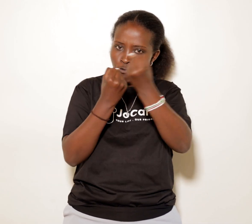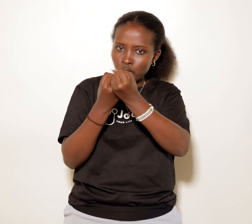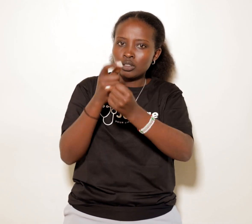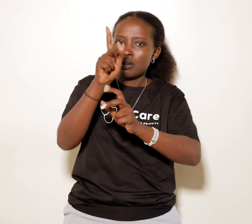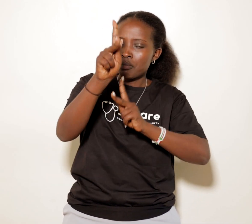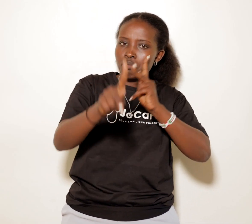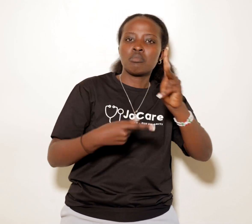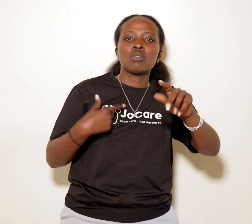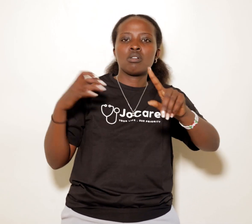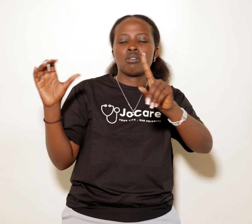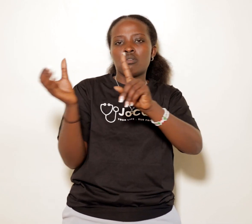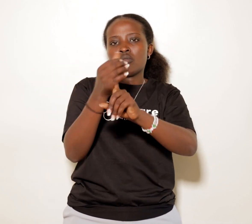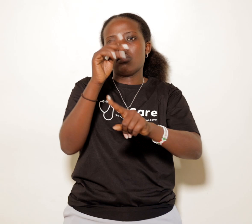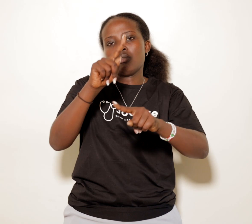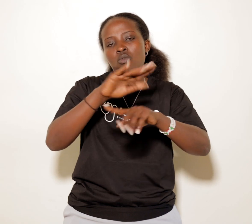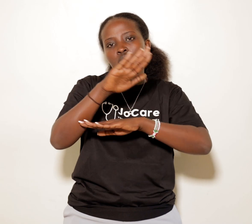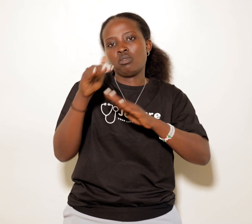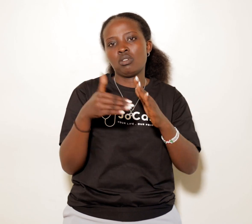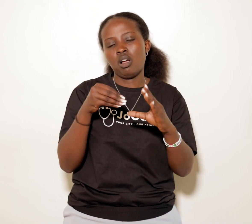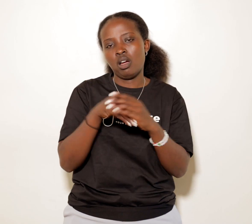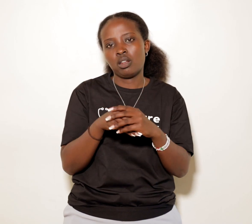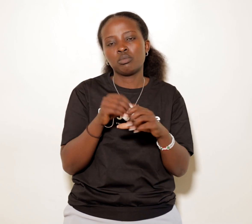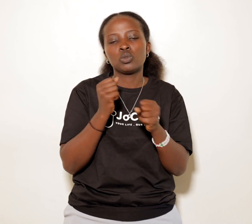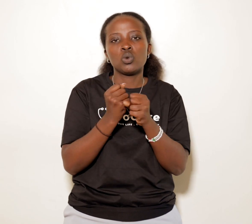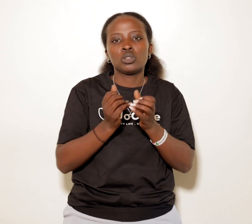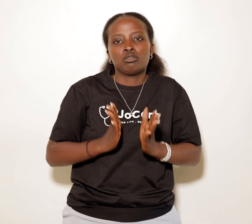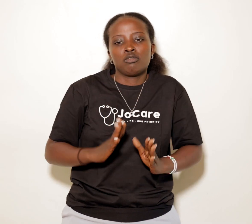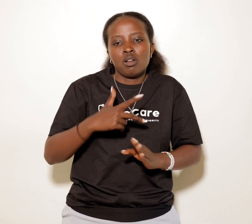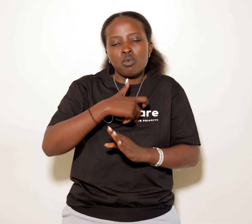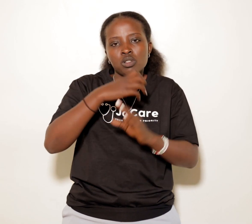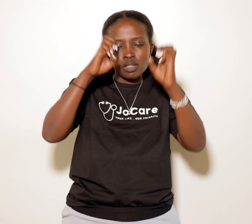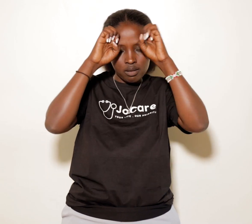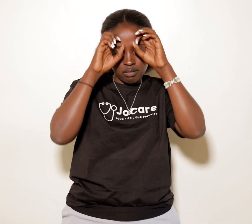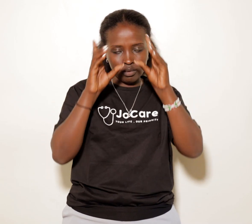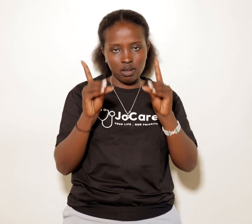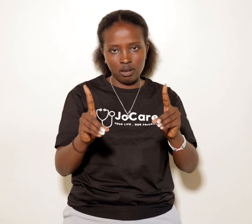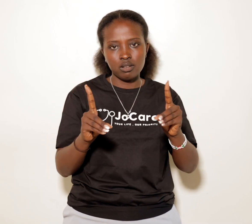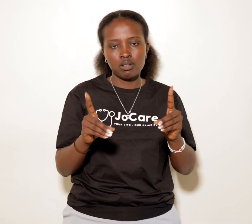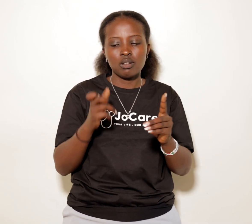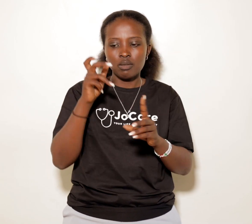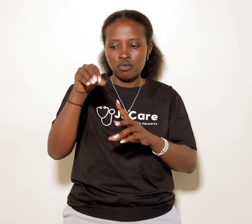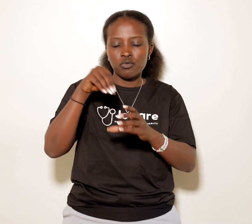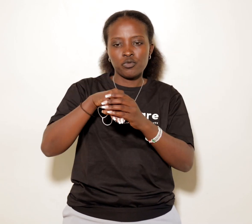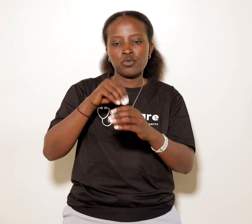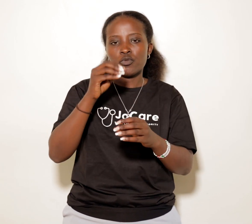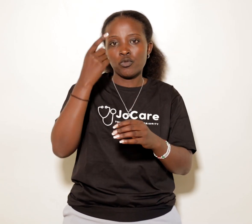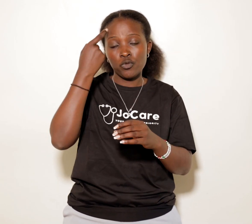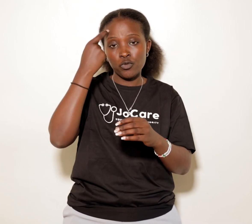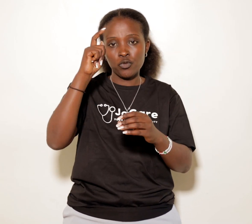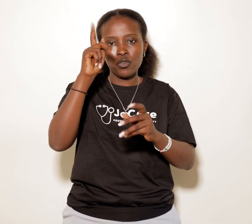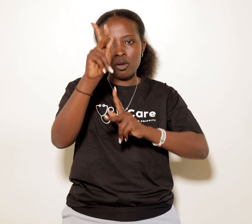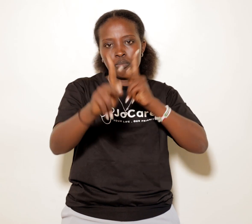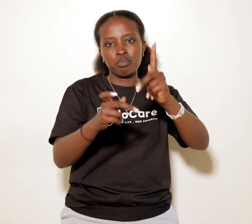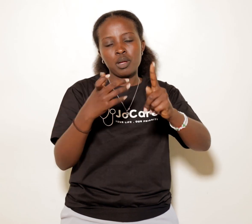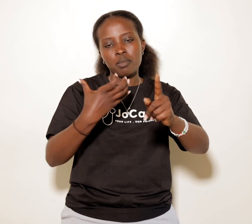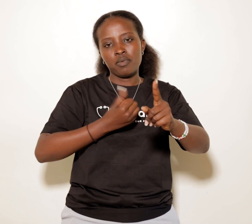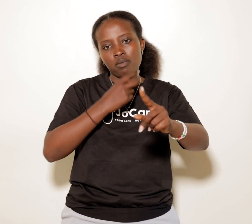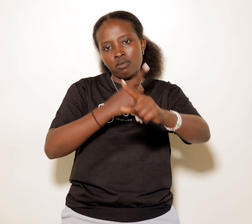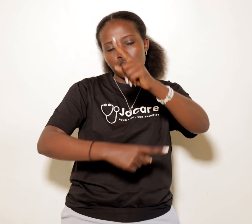those access to sexual health education, mostly for people of disability. Okay.